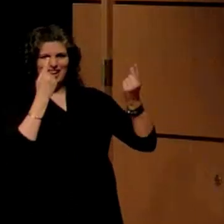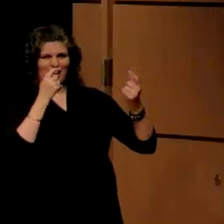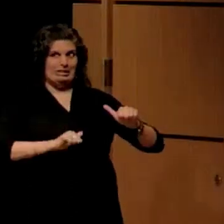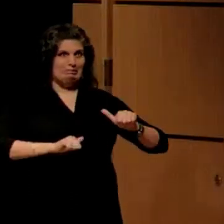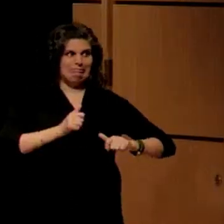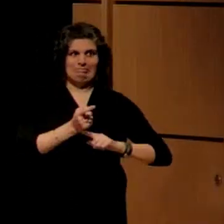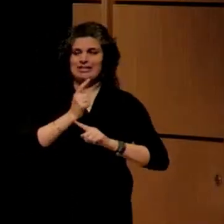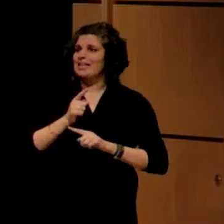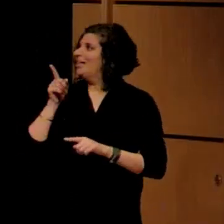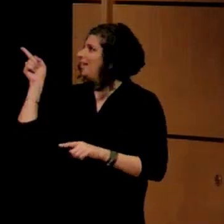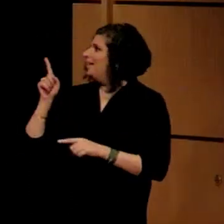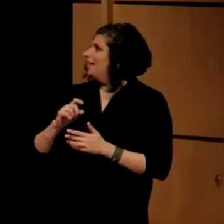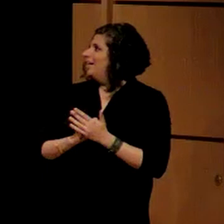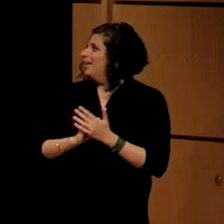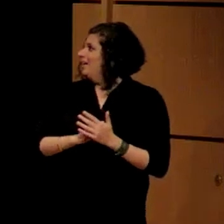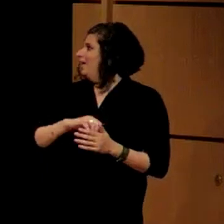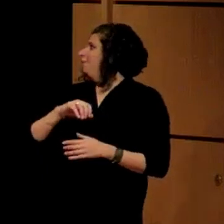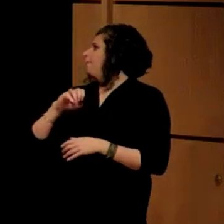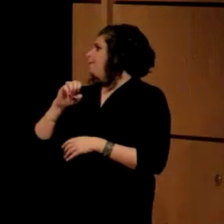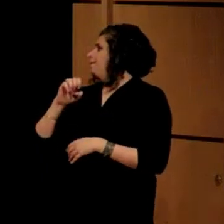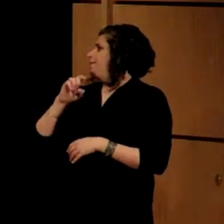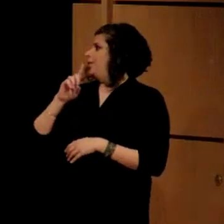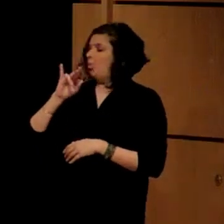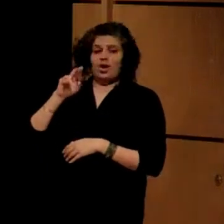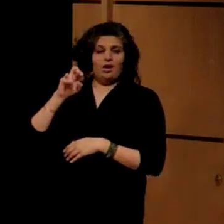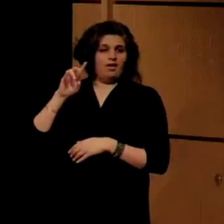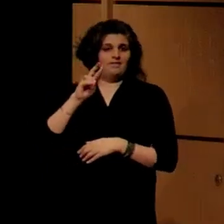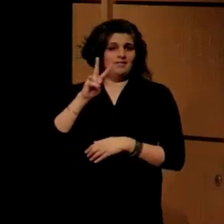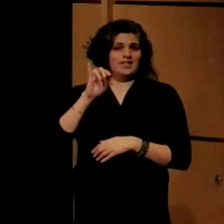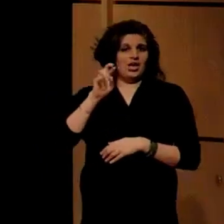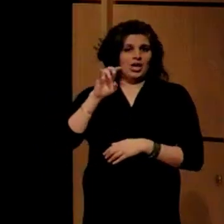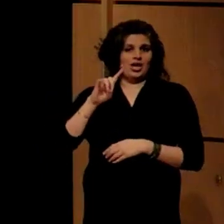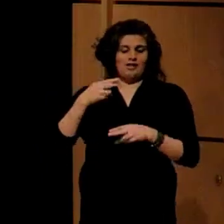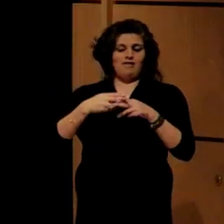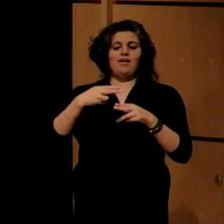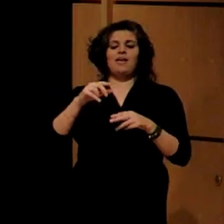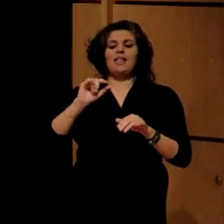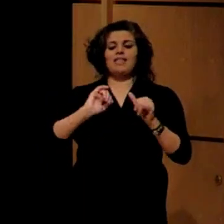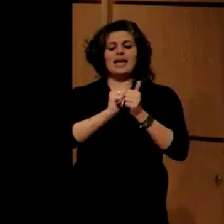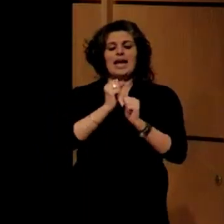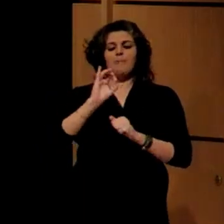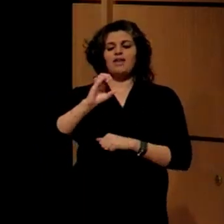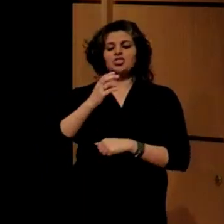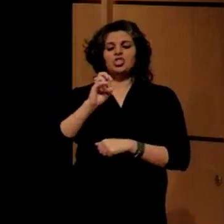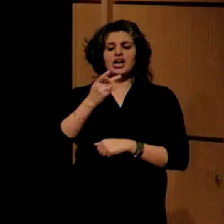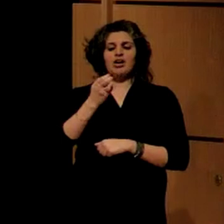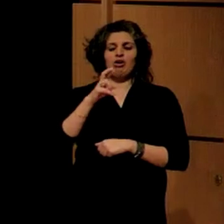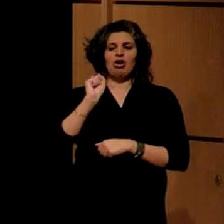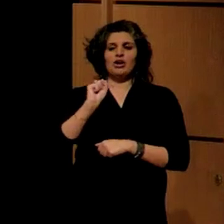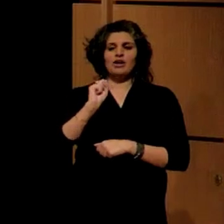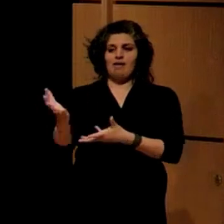This cozy scene by Edouard Vuillard, titled The Game of Checkers, is a lithographic print that was included in the recent